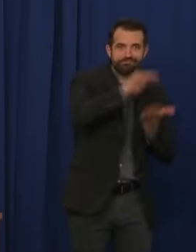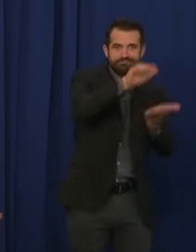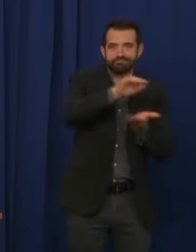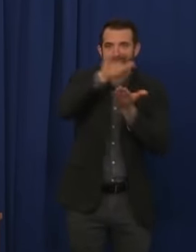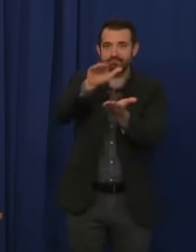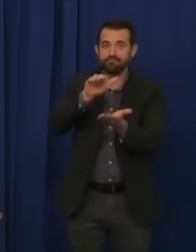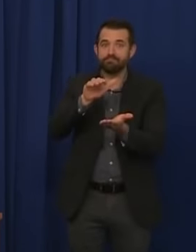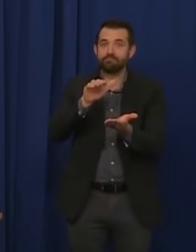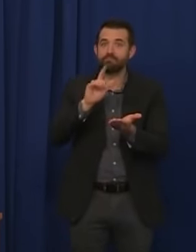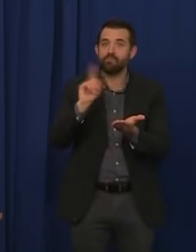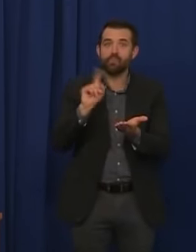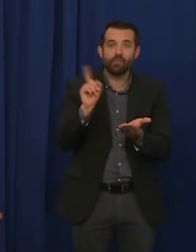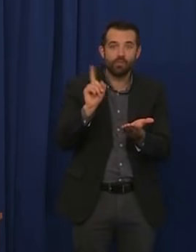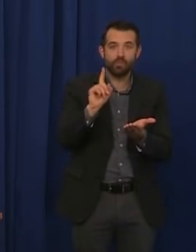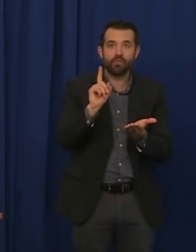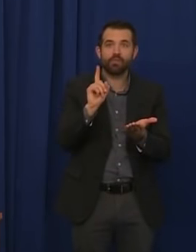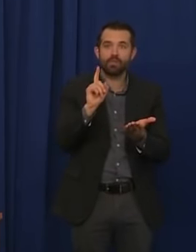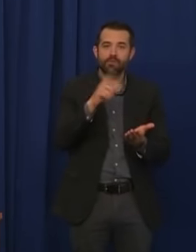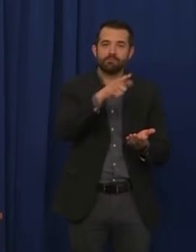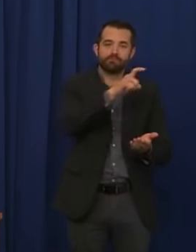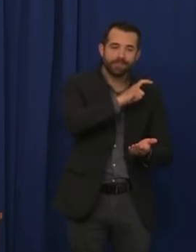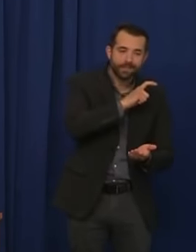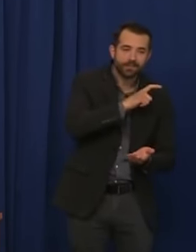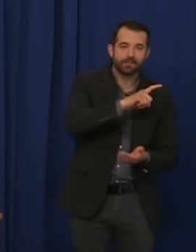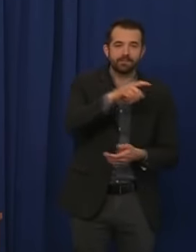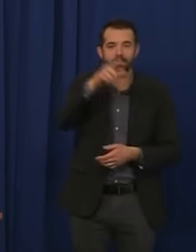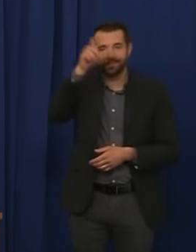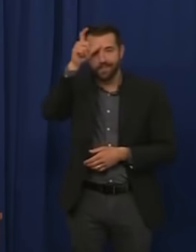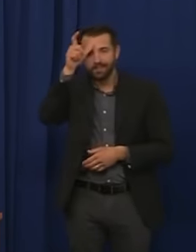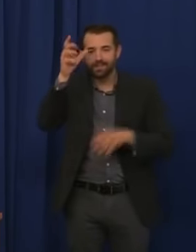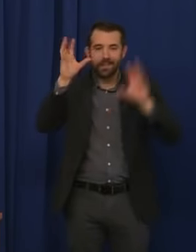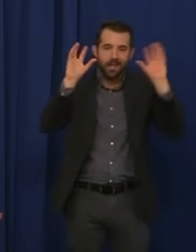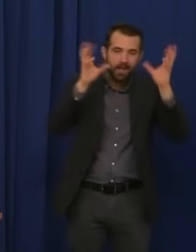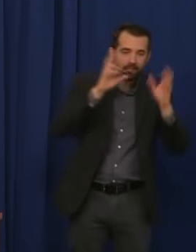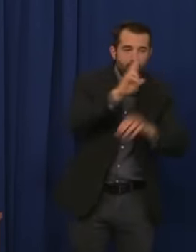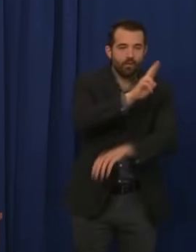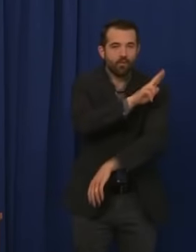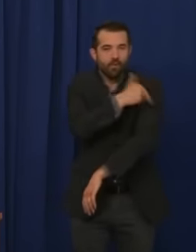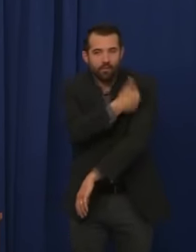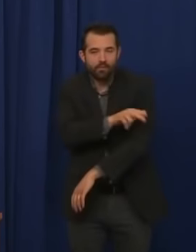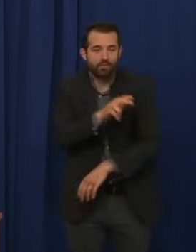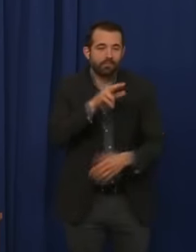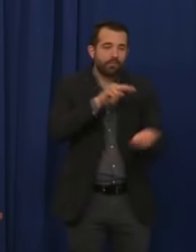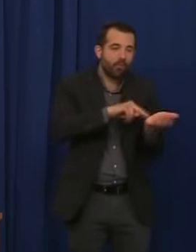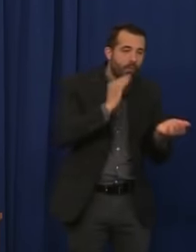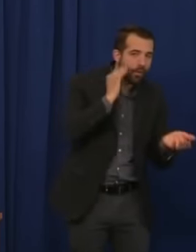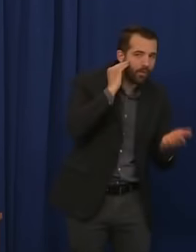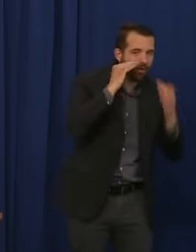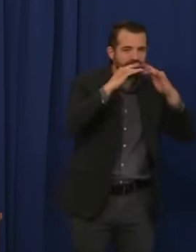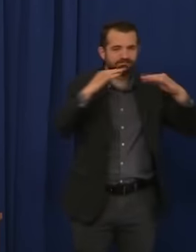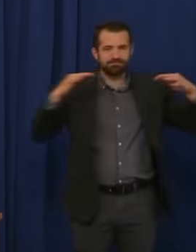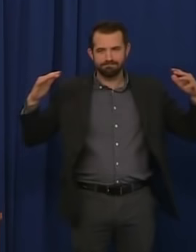and first responders since we first began our activation. Yesterday alone,